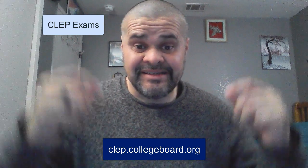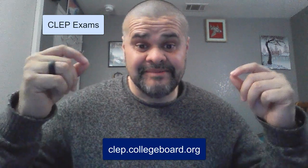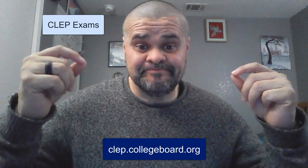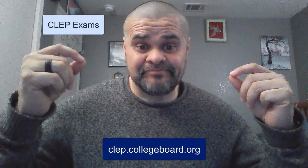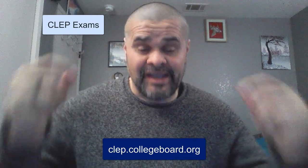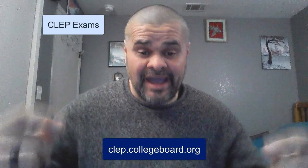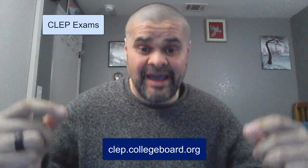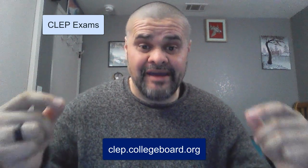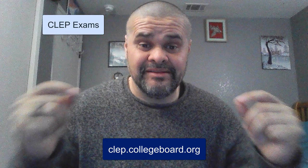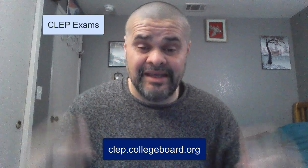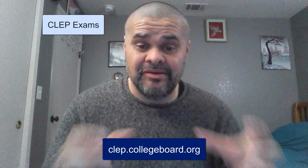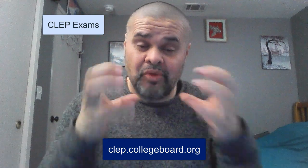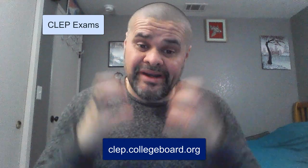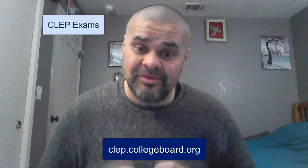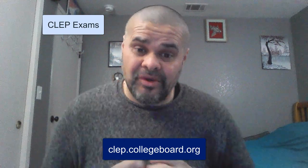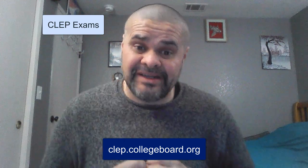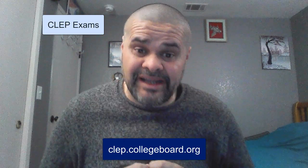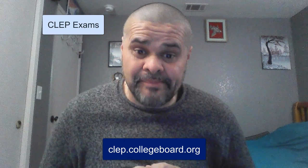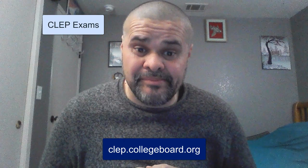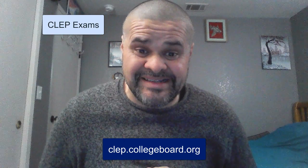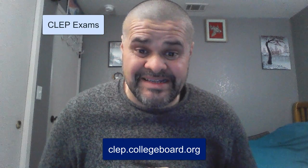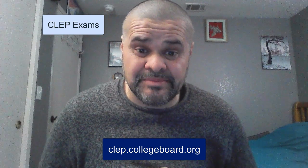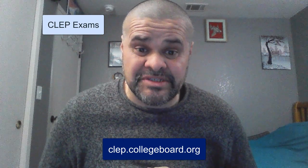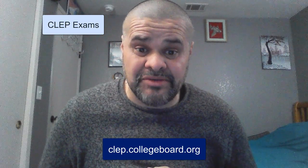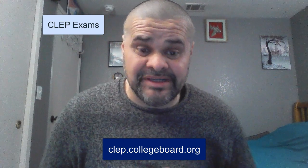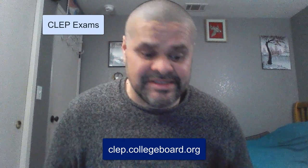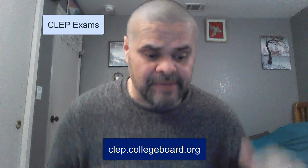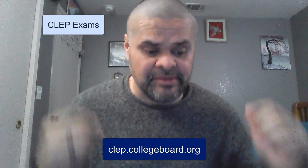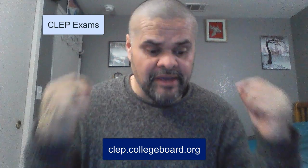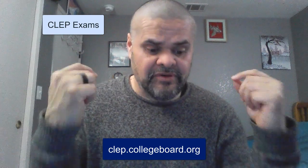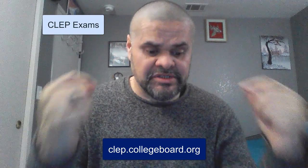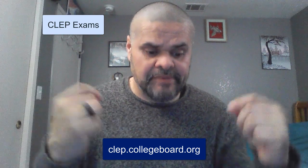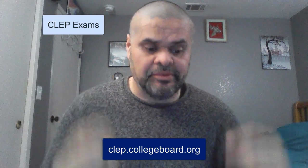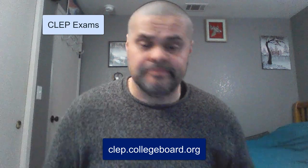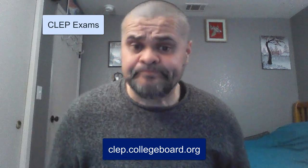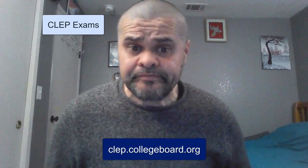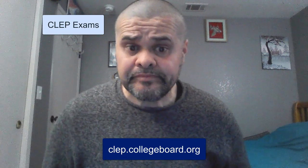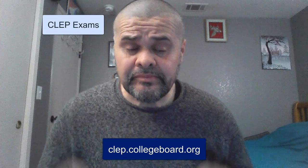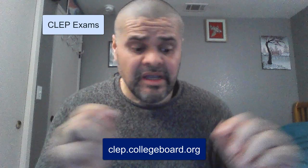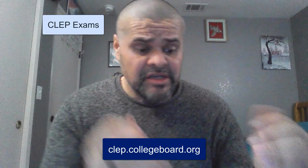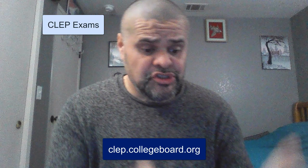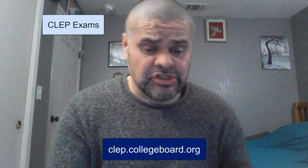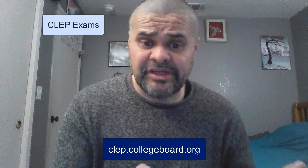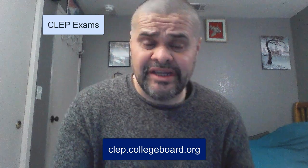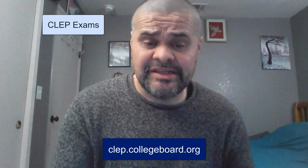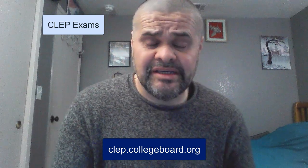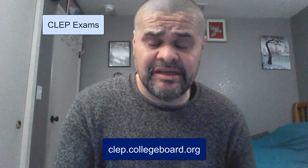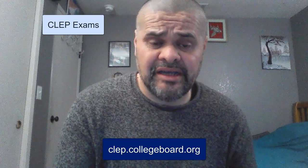actually have, what CLEP exams they will accept. For example, just looking at the